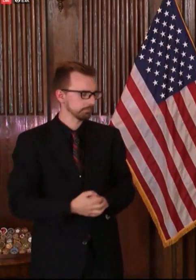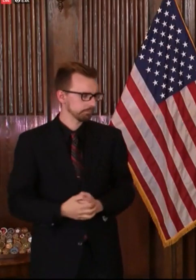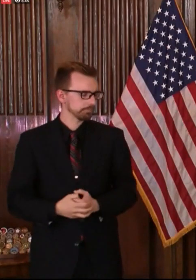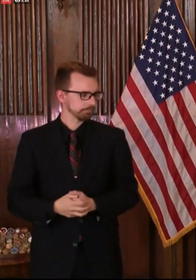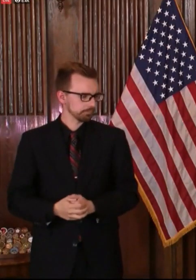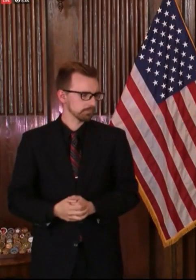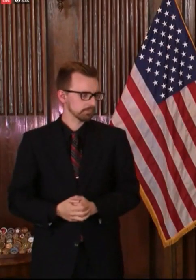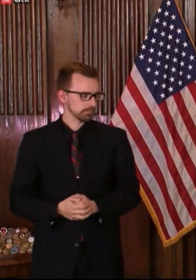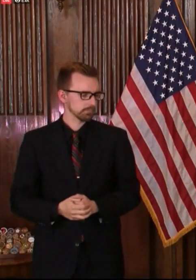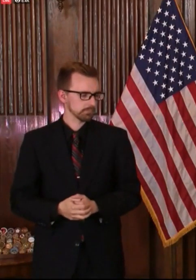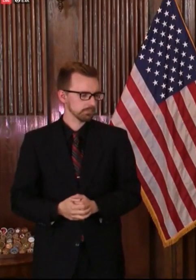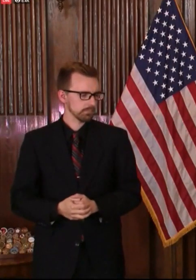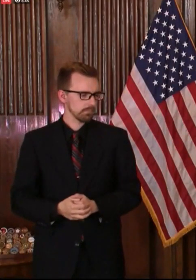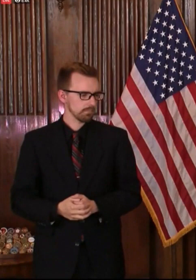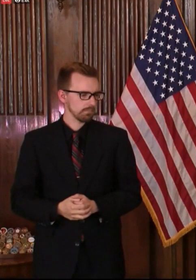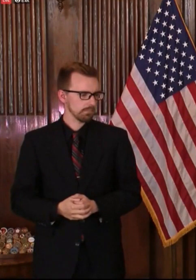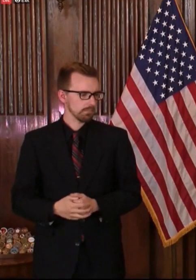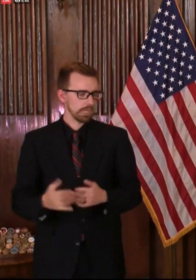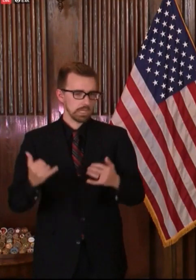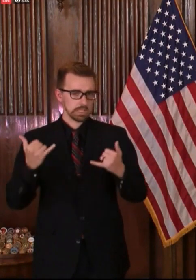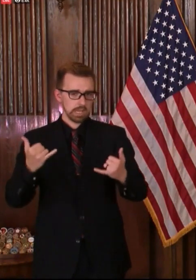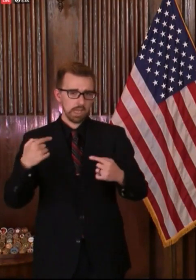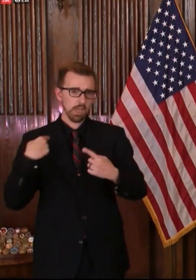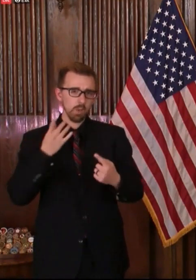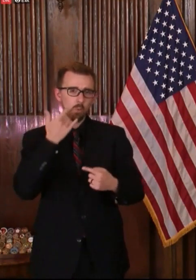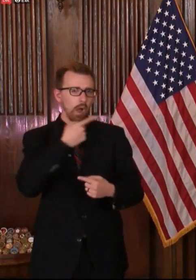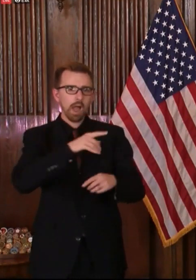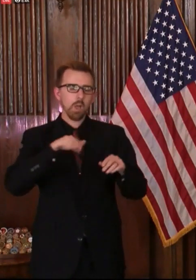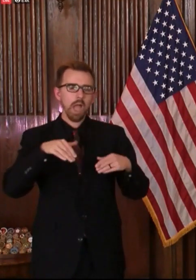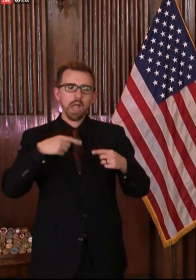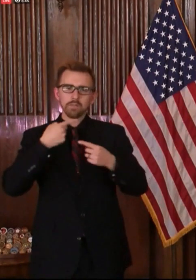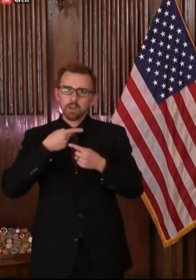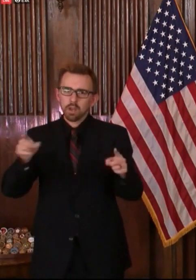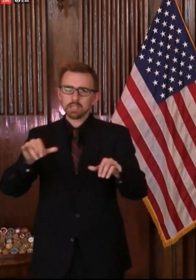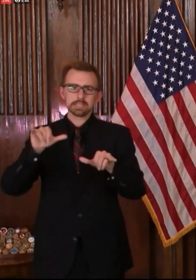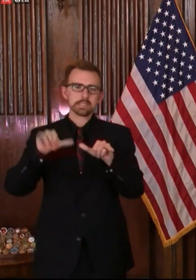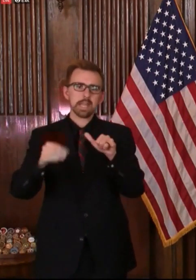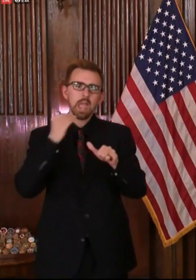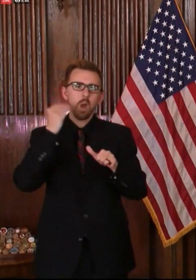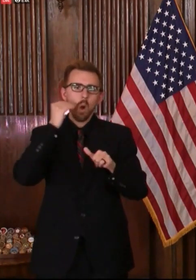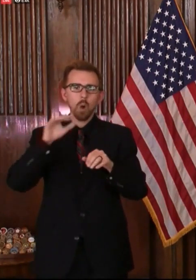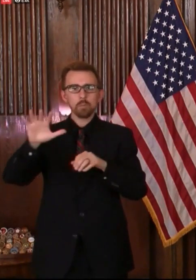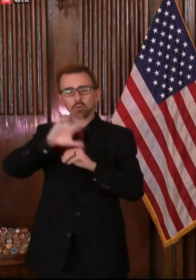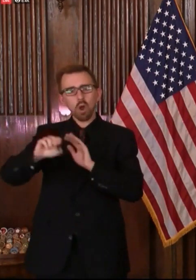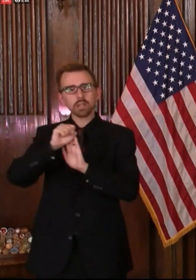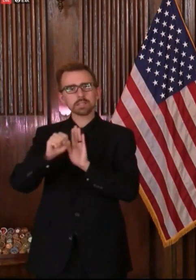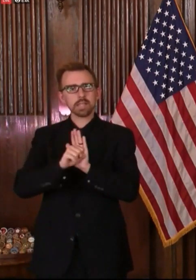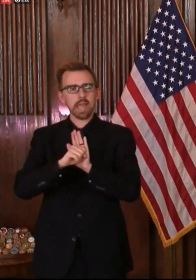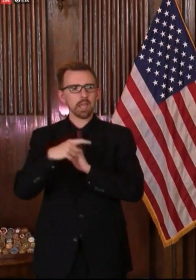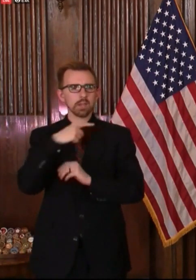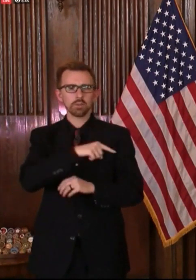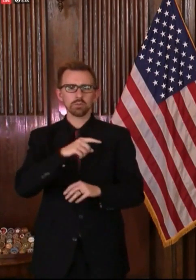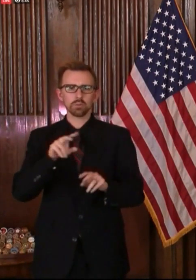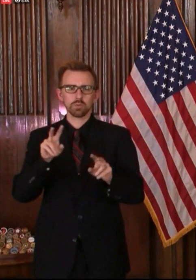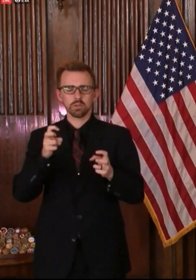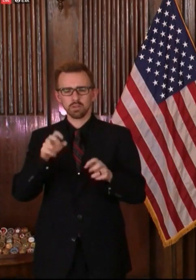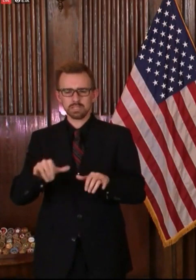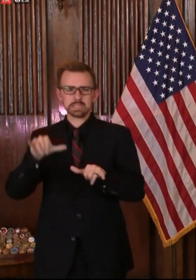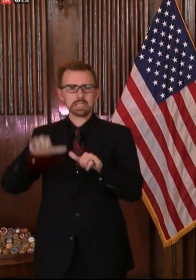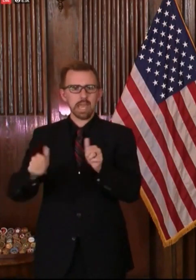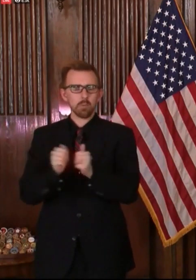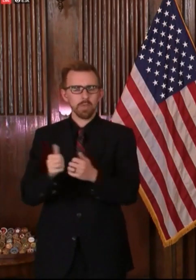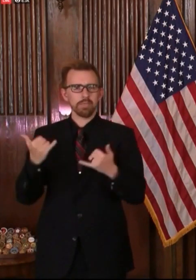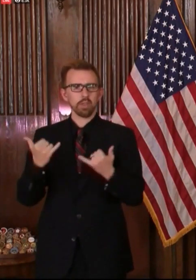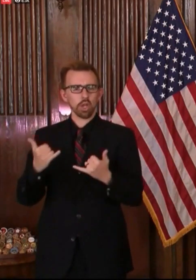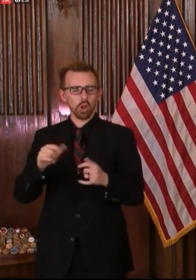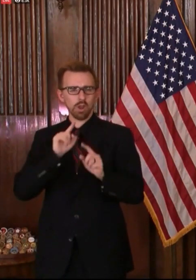of today, why have you not issued a statewide stay-at-home order and you are still sticking with the order to social distance and